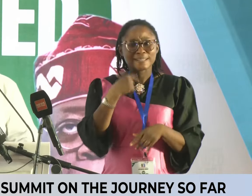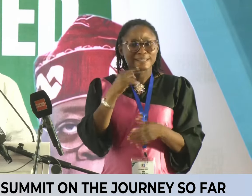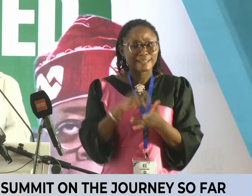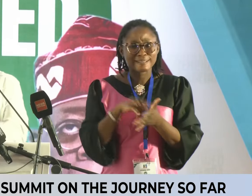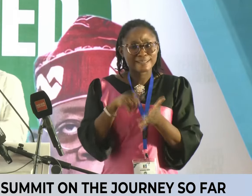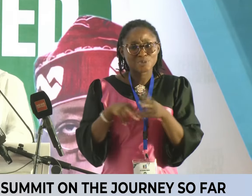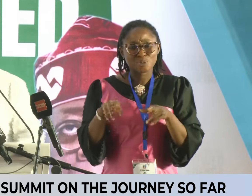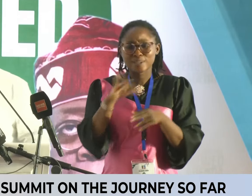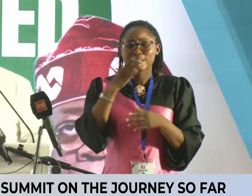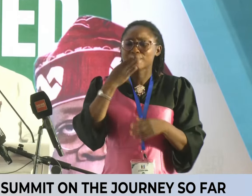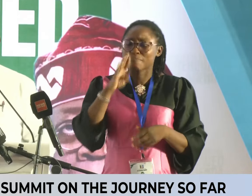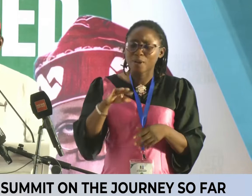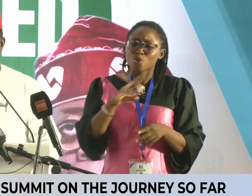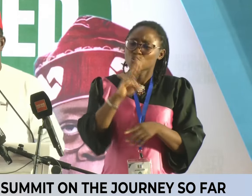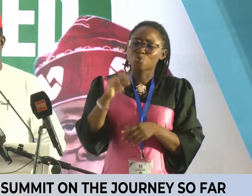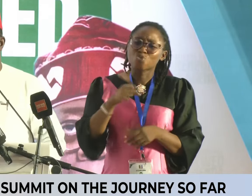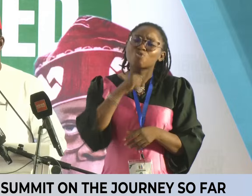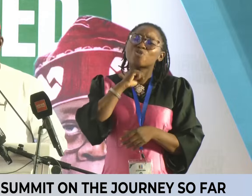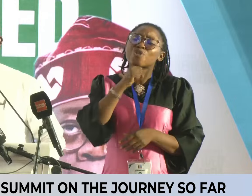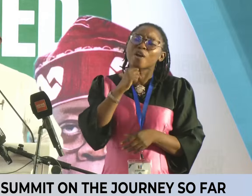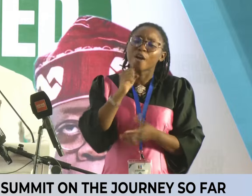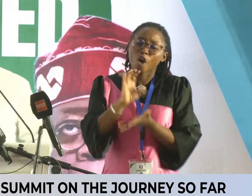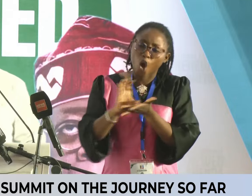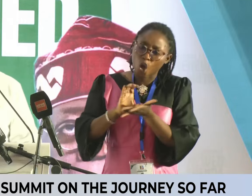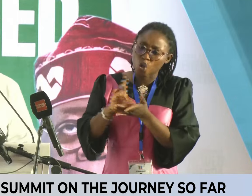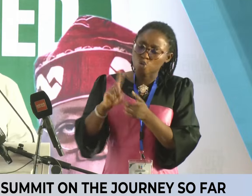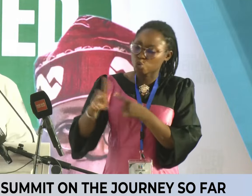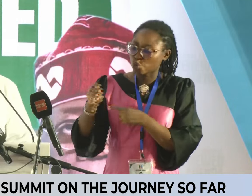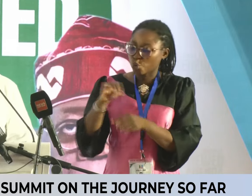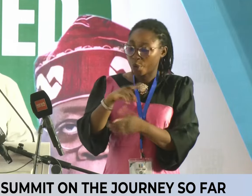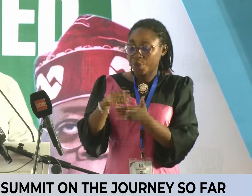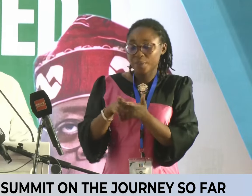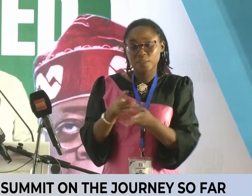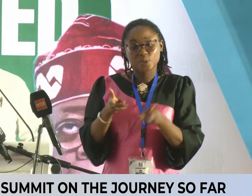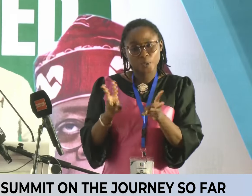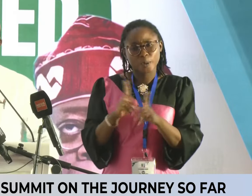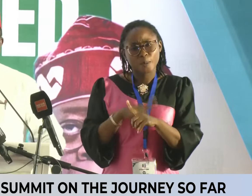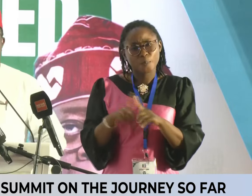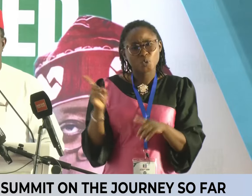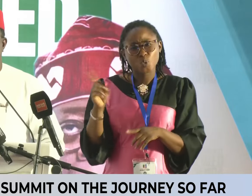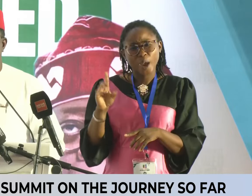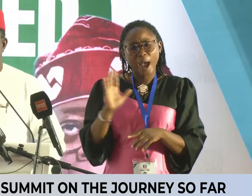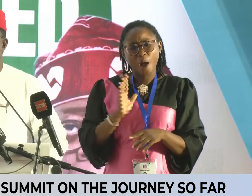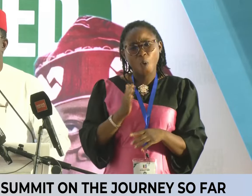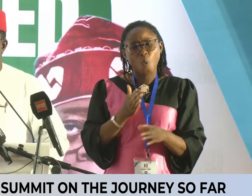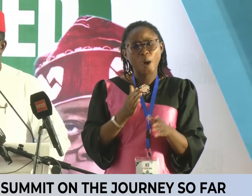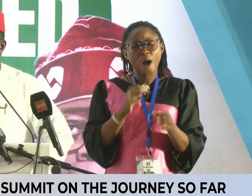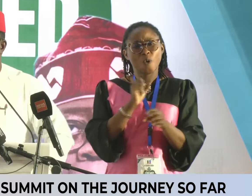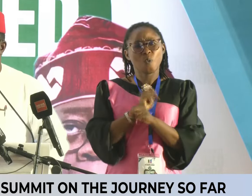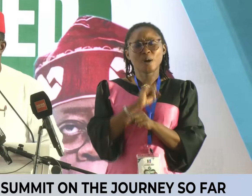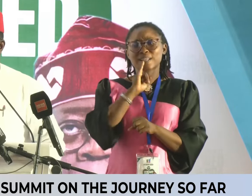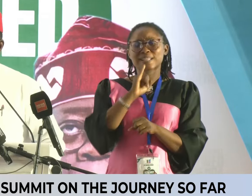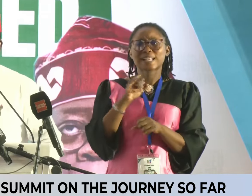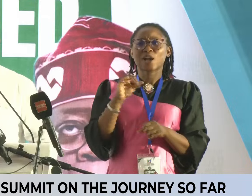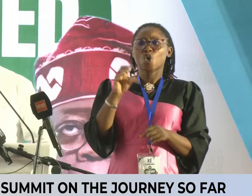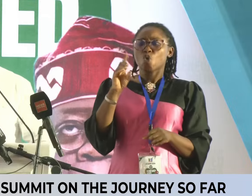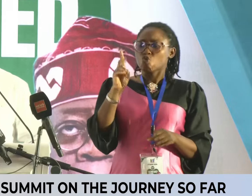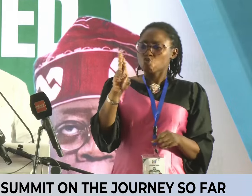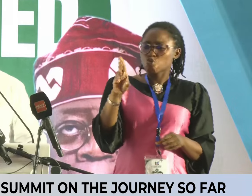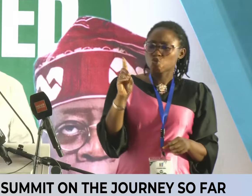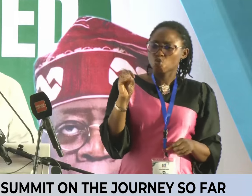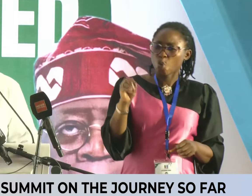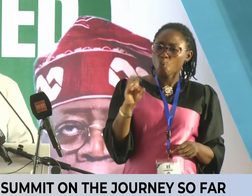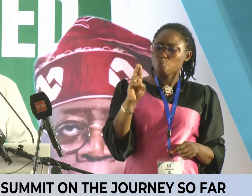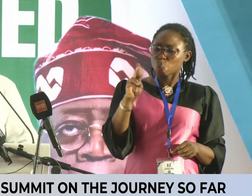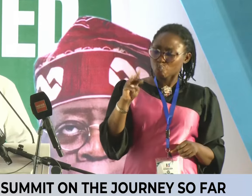that we have to use reinforced concrete in doing most of this section. But where our plant is at Oduopani in